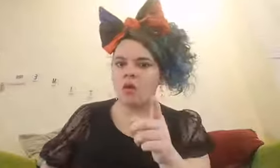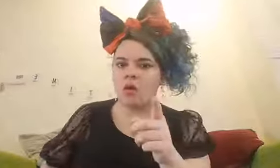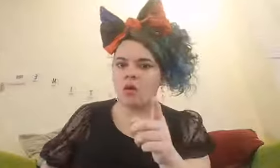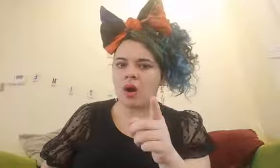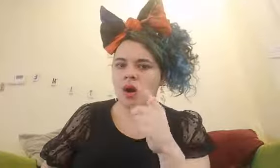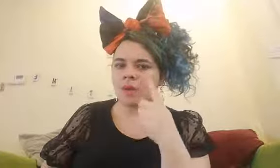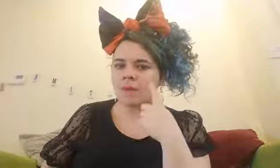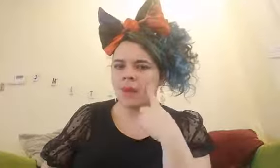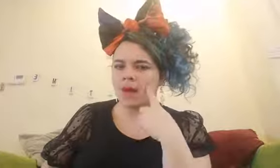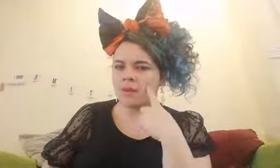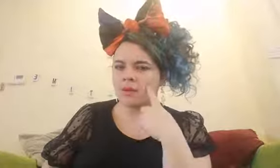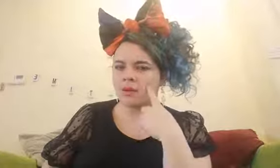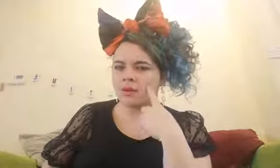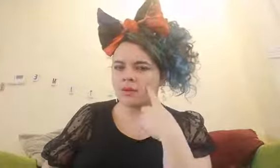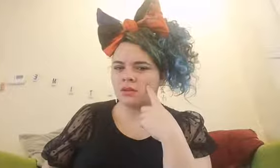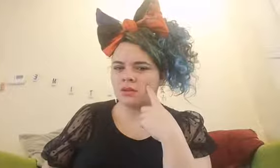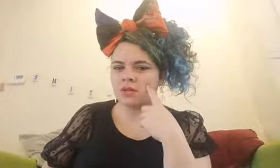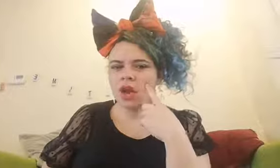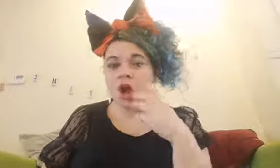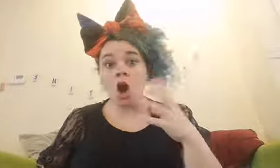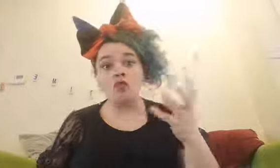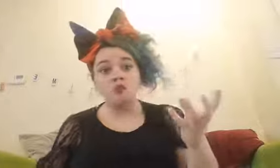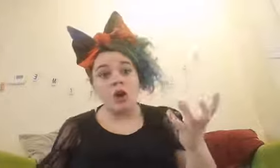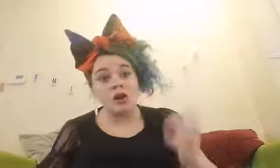or pebbles. A rock,